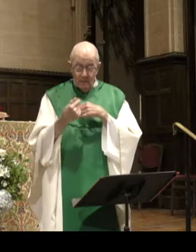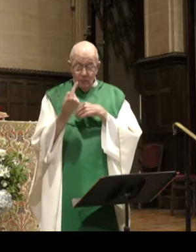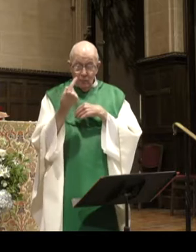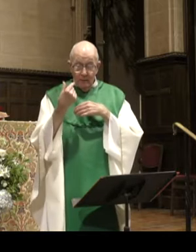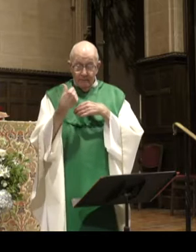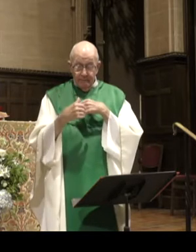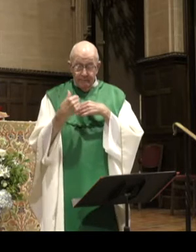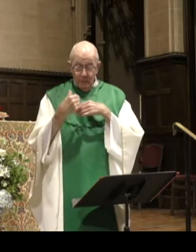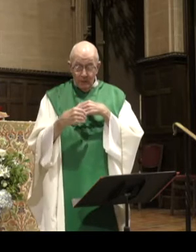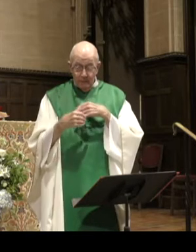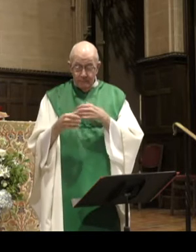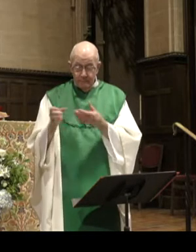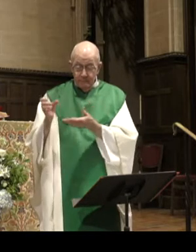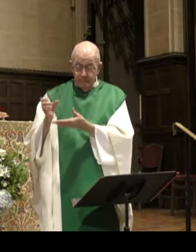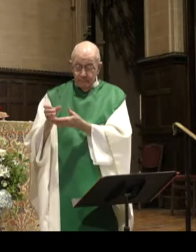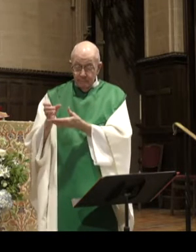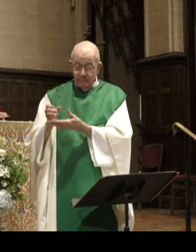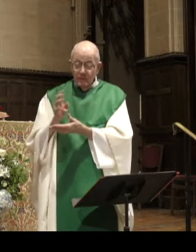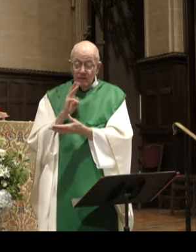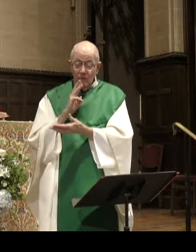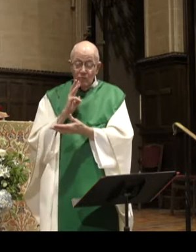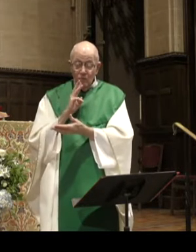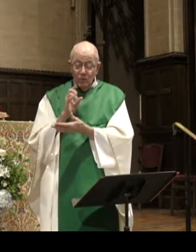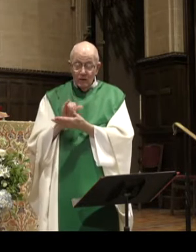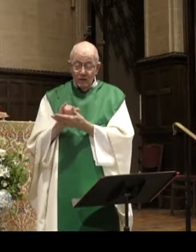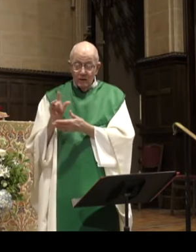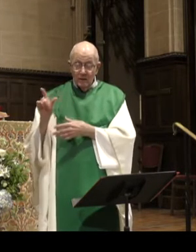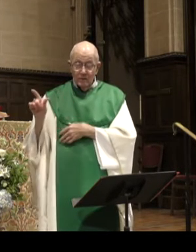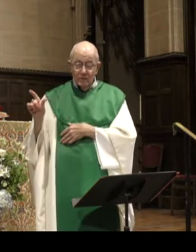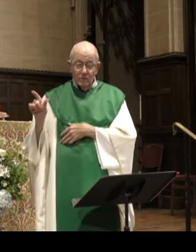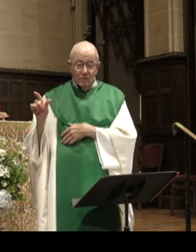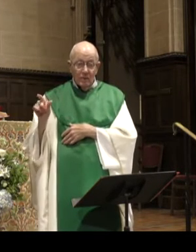bread, one slice of bread, and a cup of water. That was all.